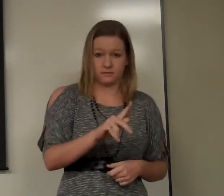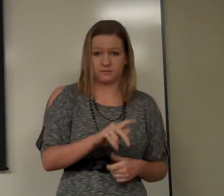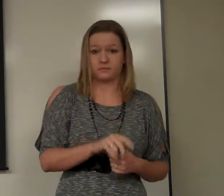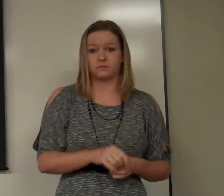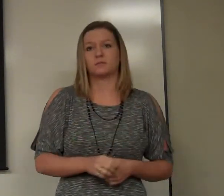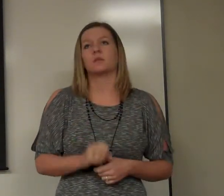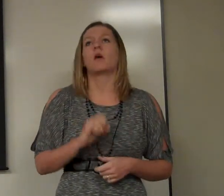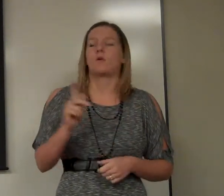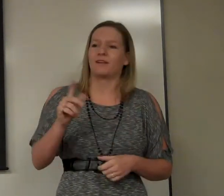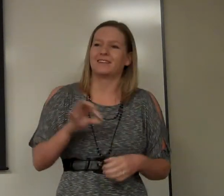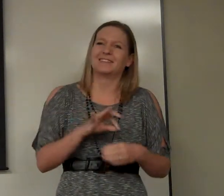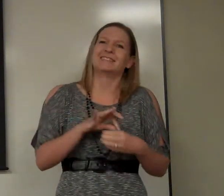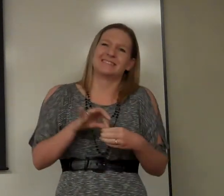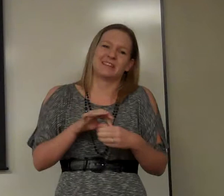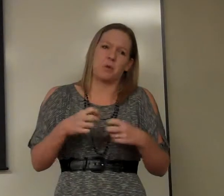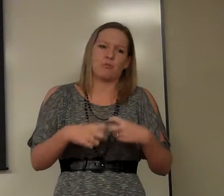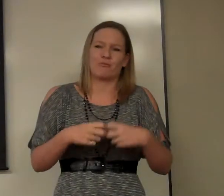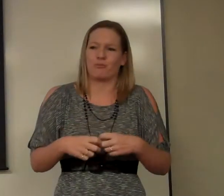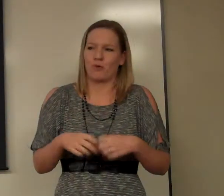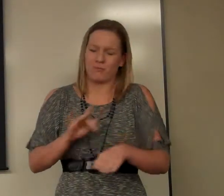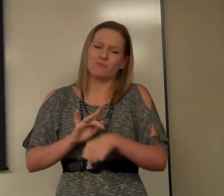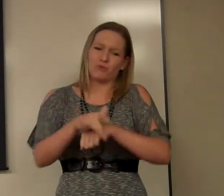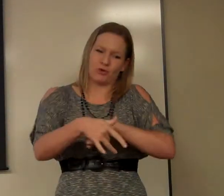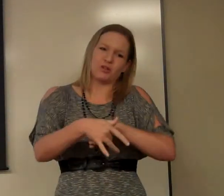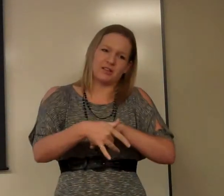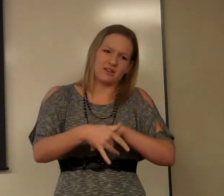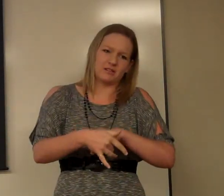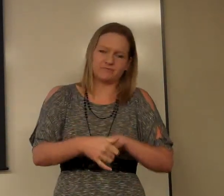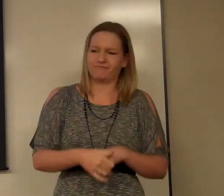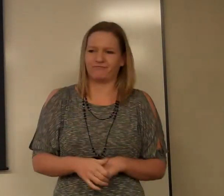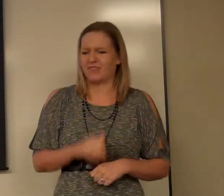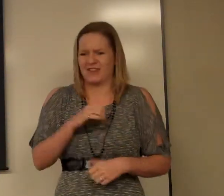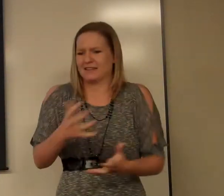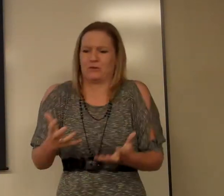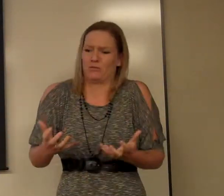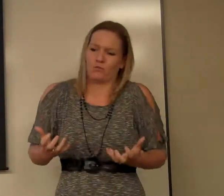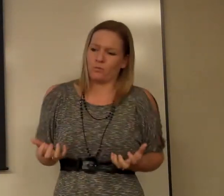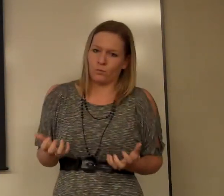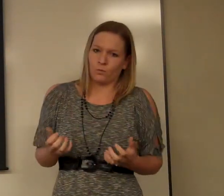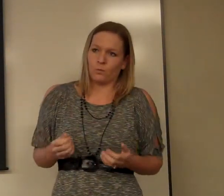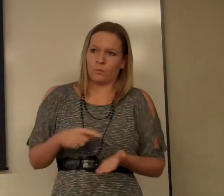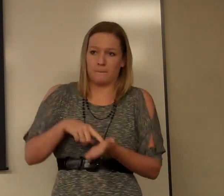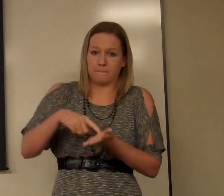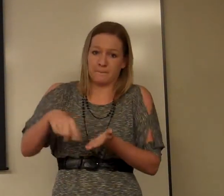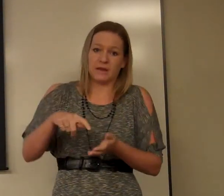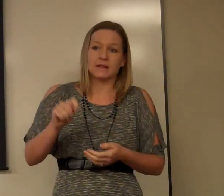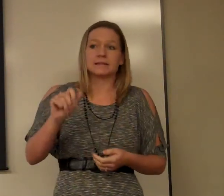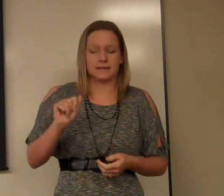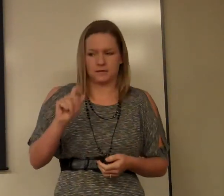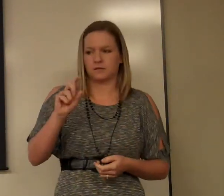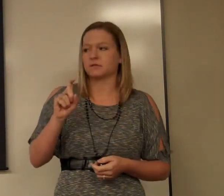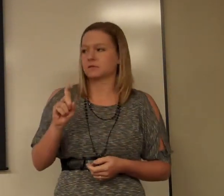Okay, tea was a problem earlier, wasn't it? We didn't want to pay that tax on tea. Tess.